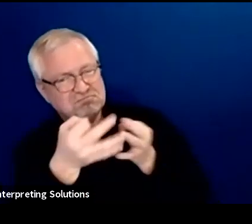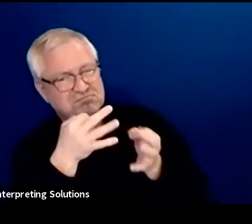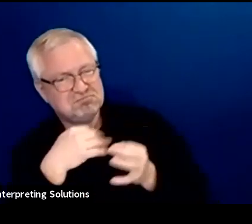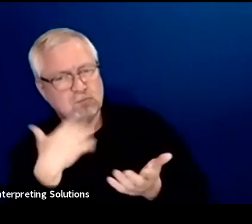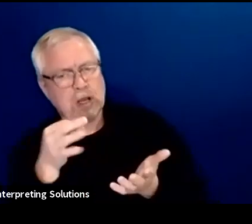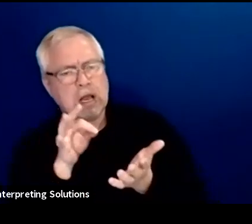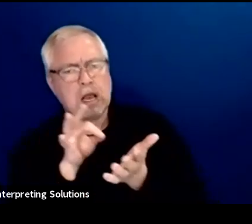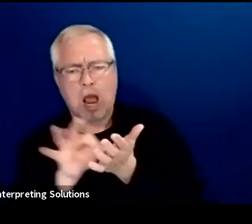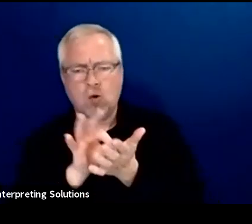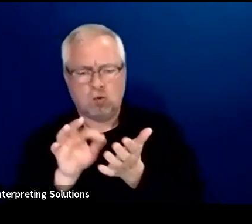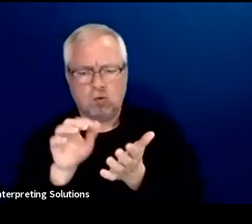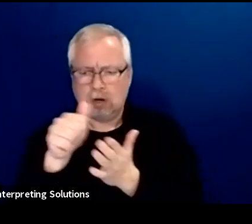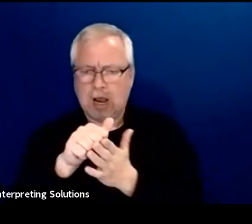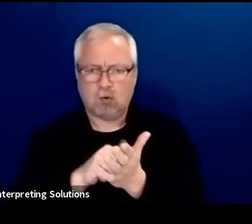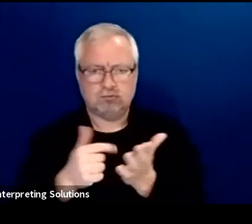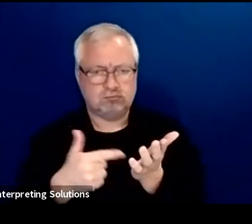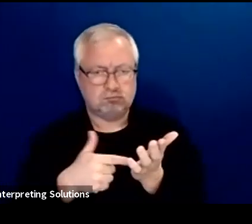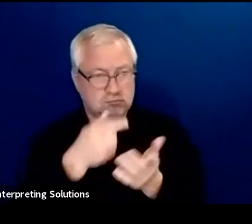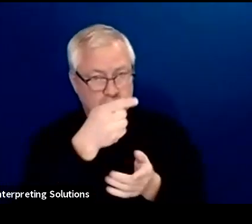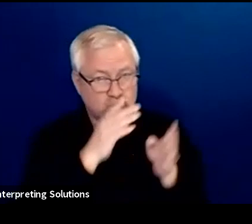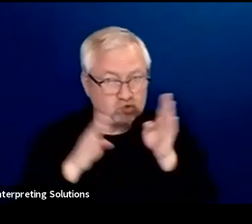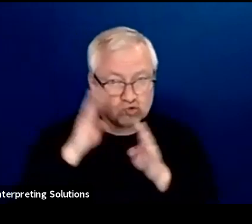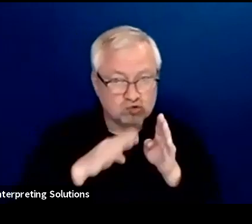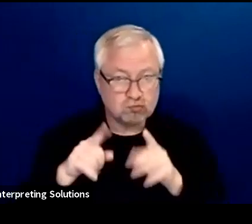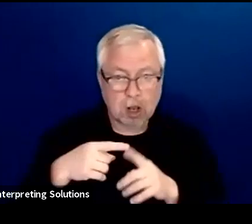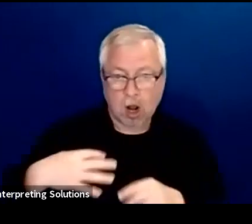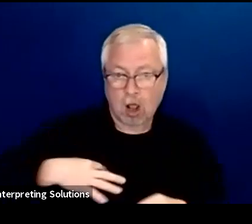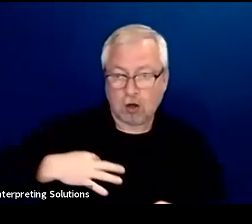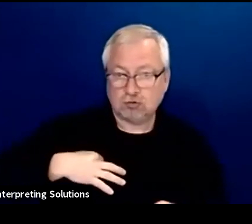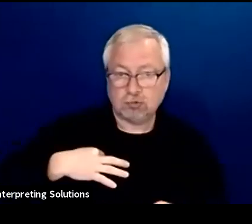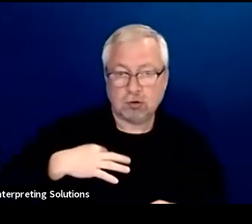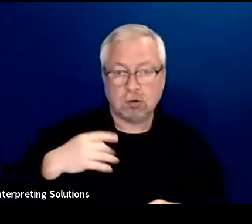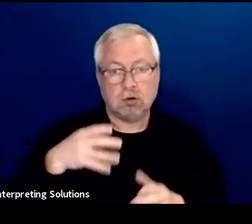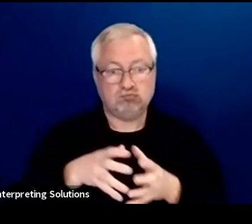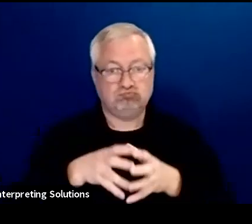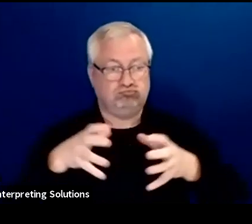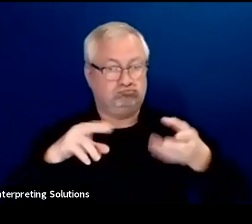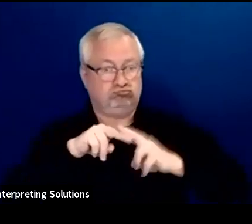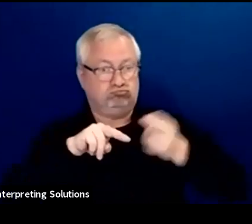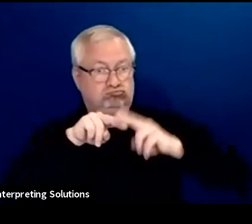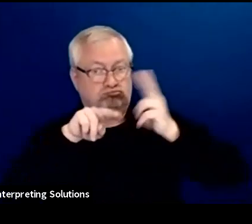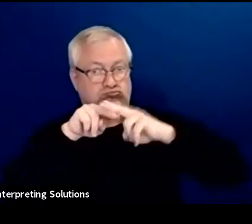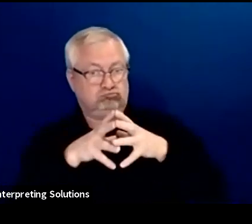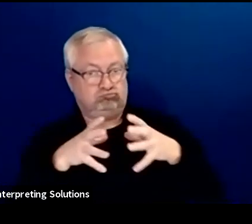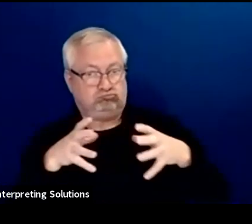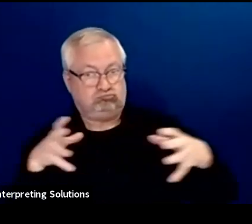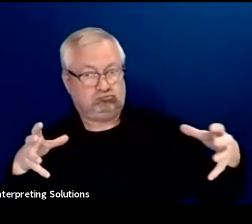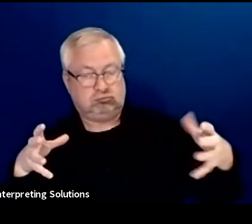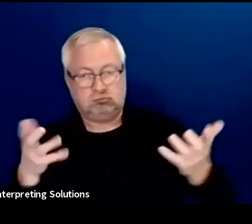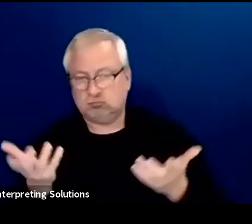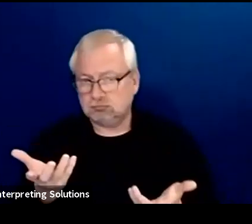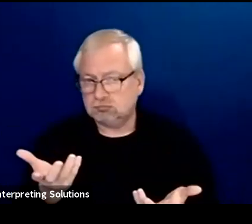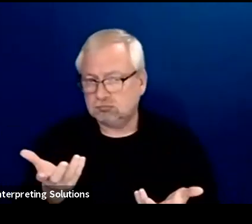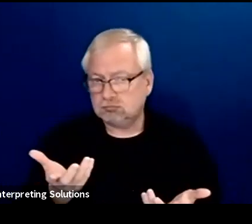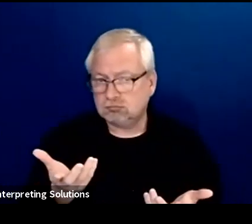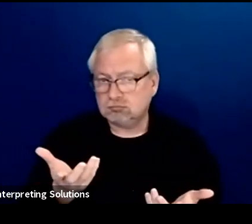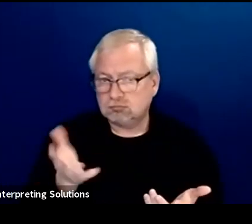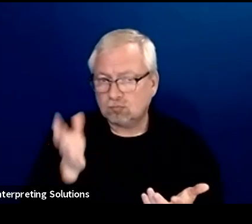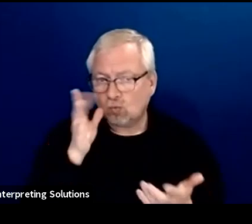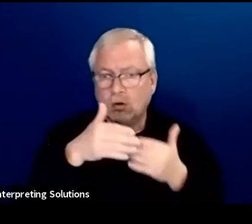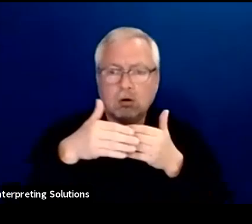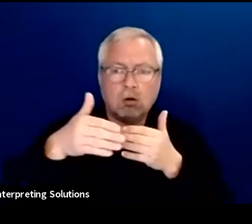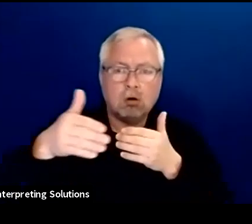worried now that the eligibility is expanding, that this isn't going to go as far as you projected, may not carry us into that recovery up